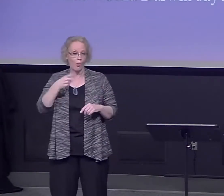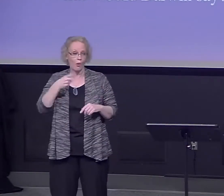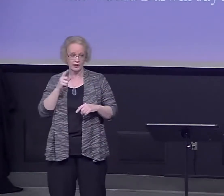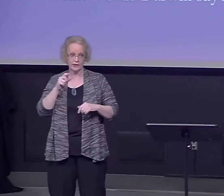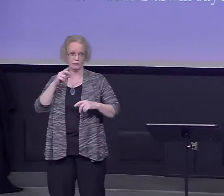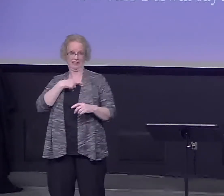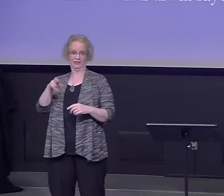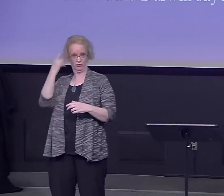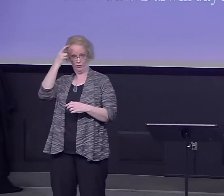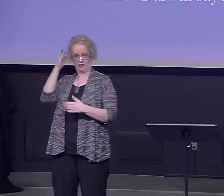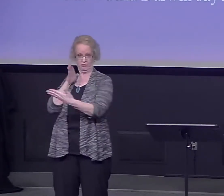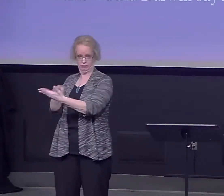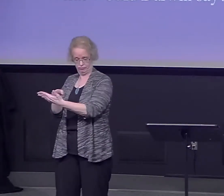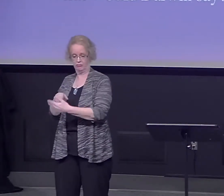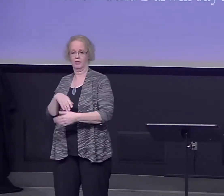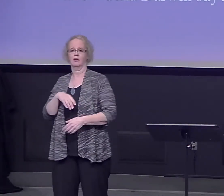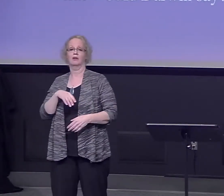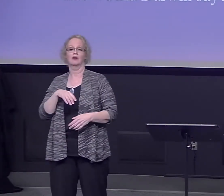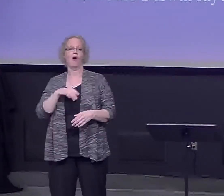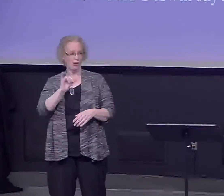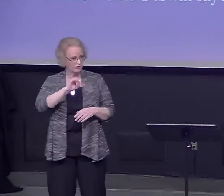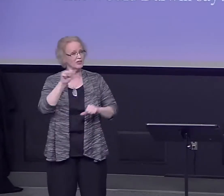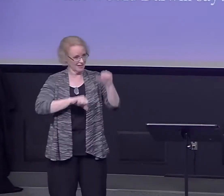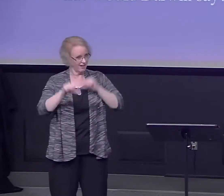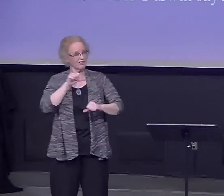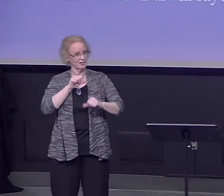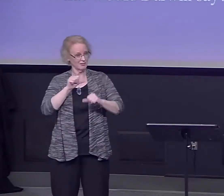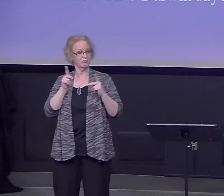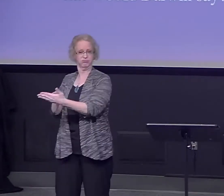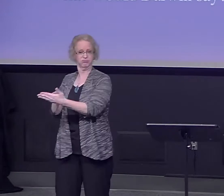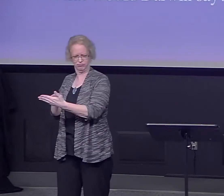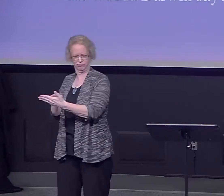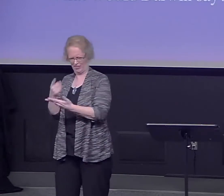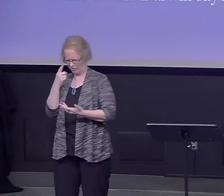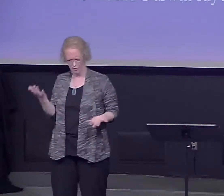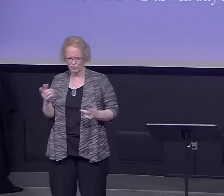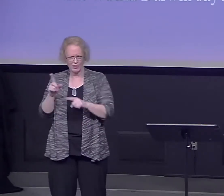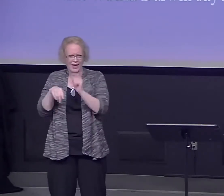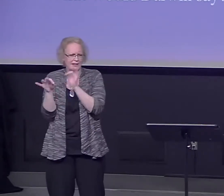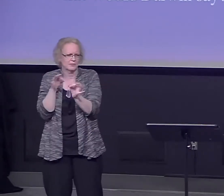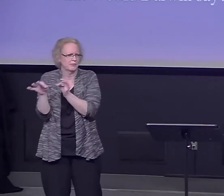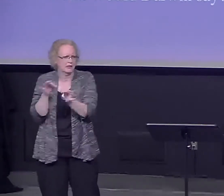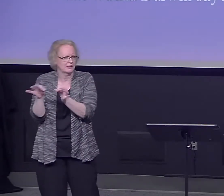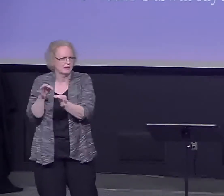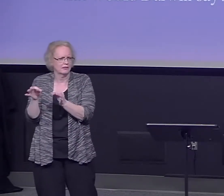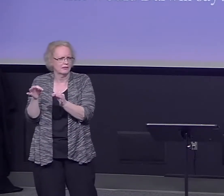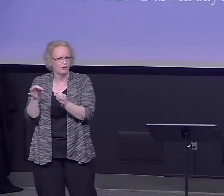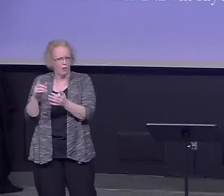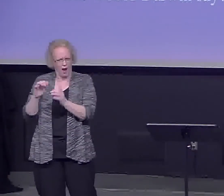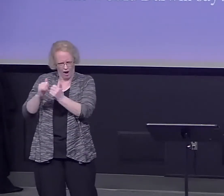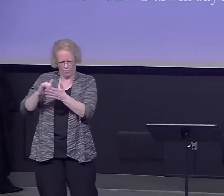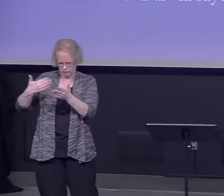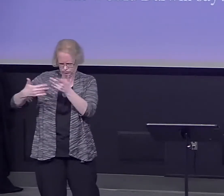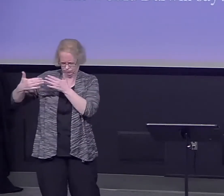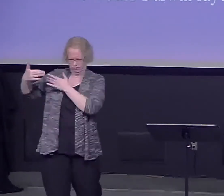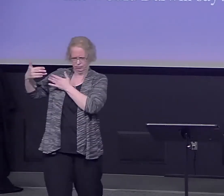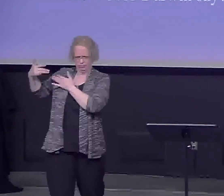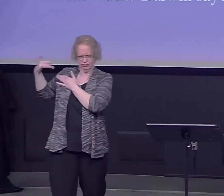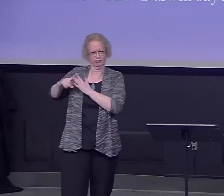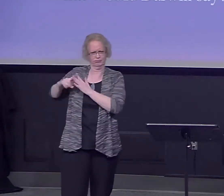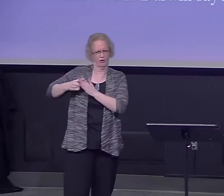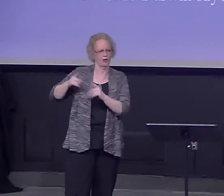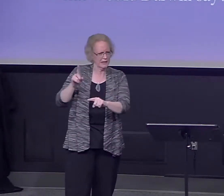People didn't think that language would ever be able to be explained by evolution. And